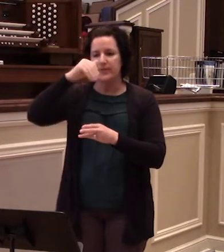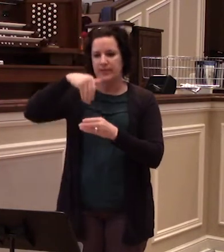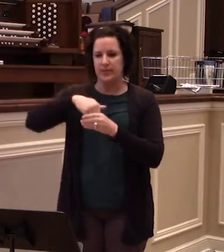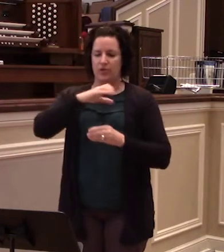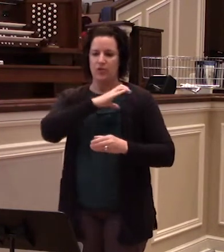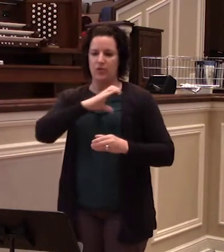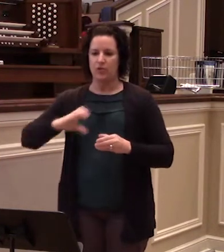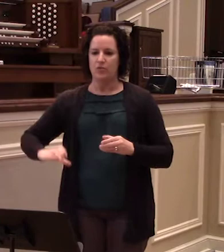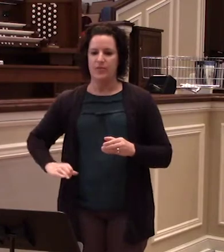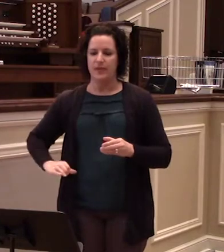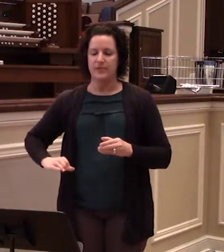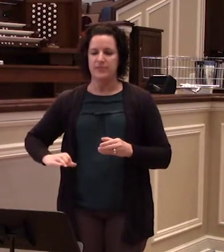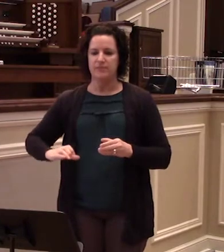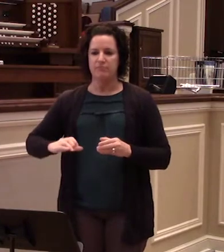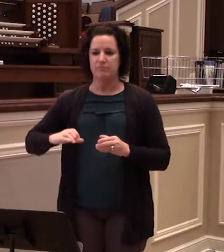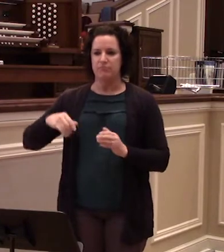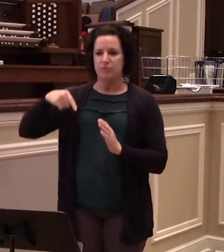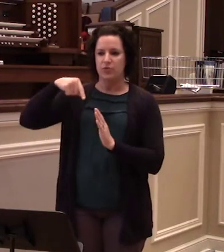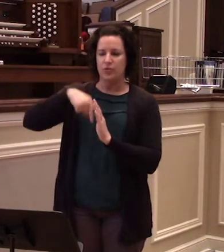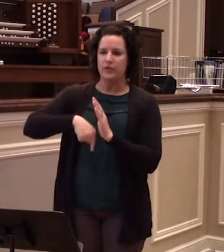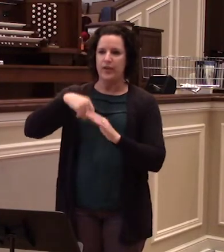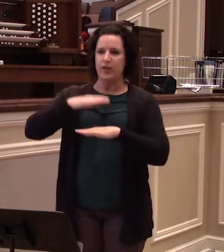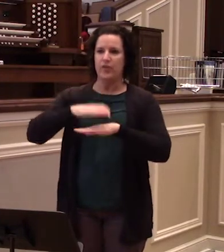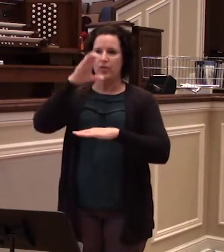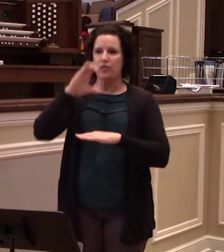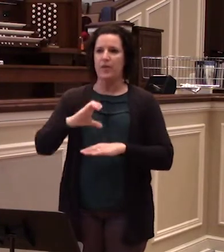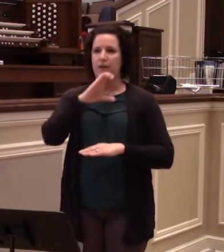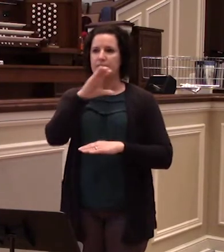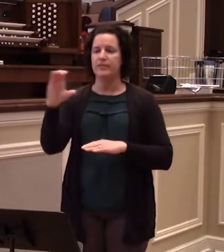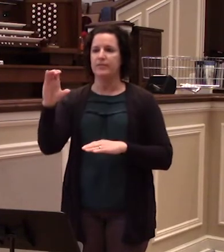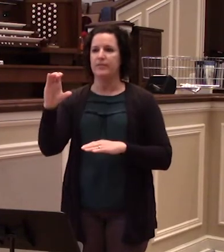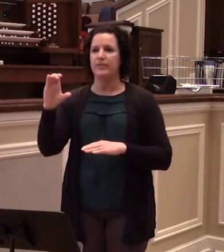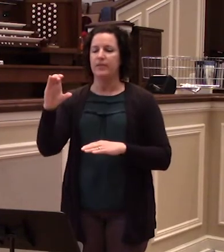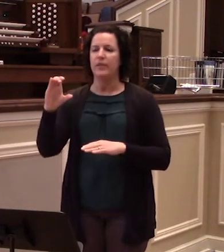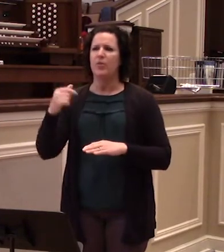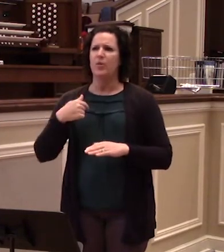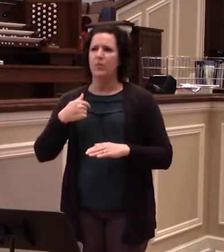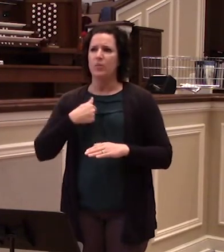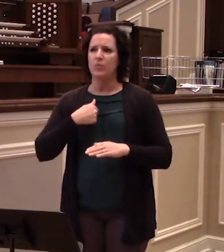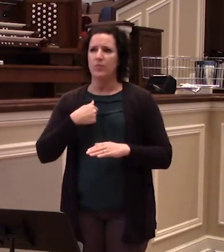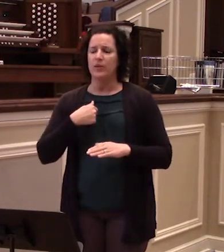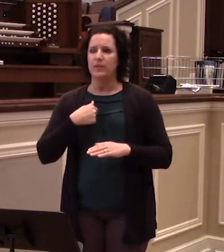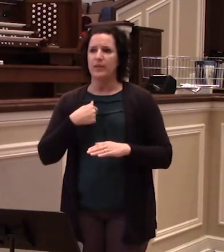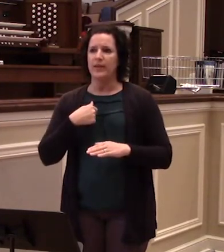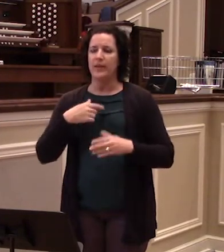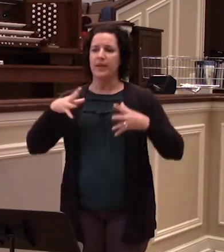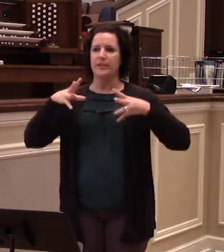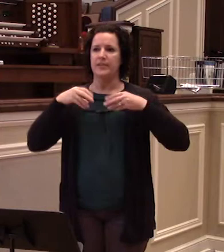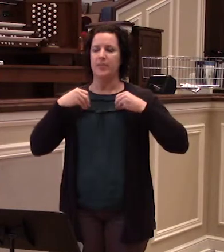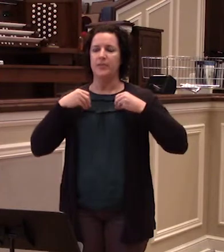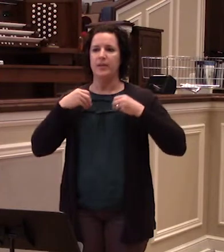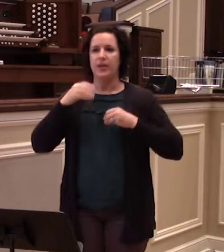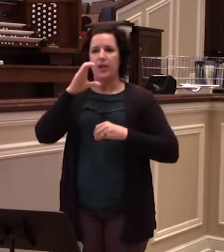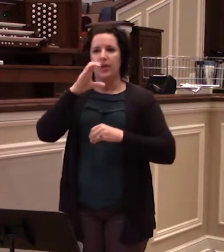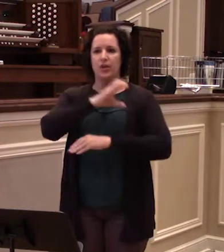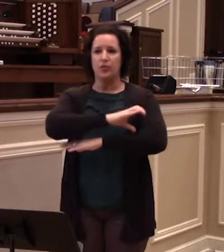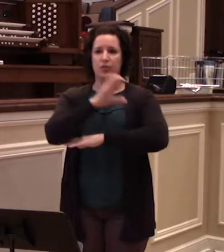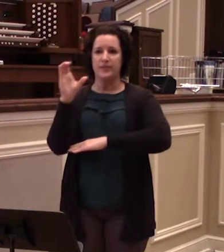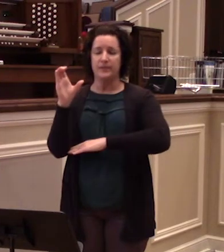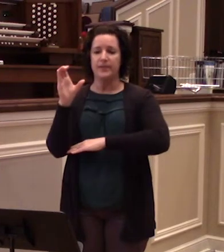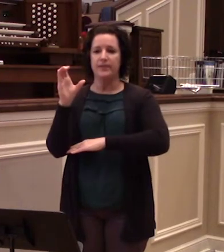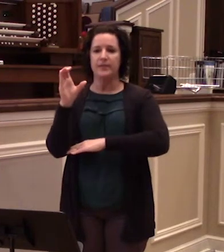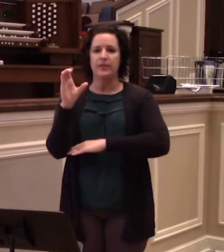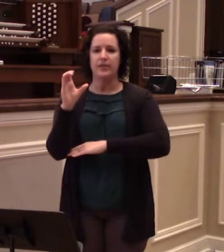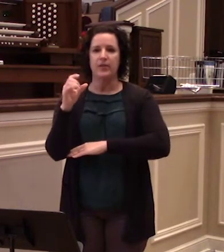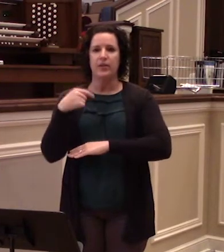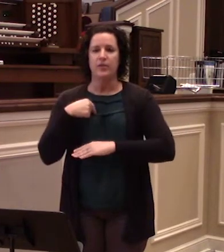Christ crucified. And so what we acknowledge together at Christmas time as followers of Jesus is there's a reason why